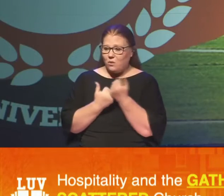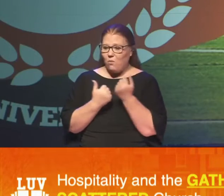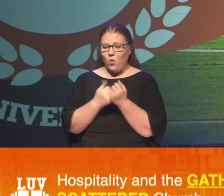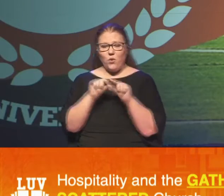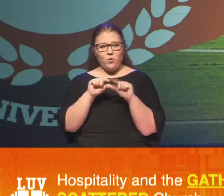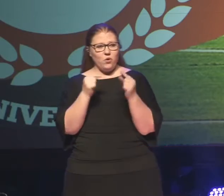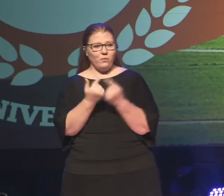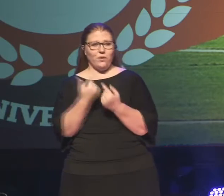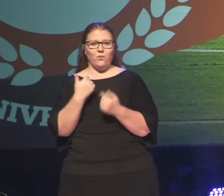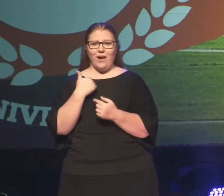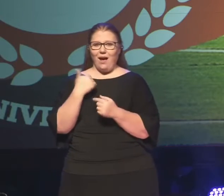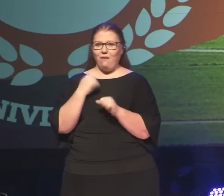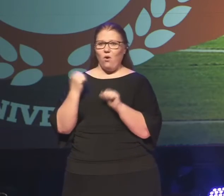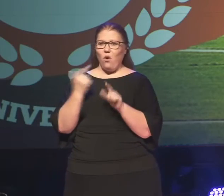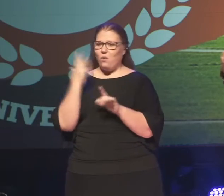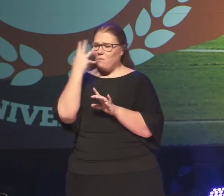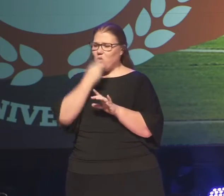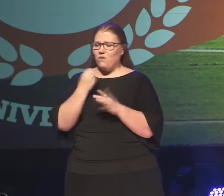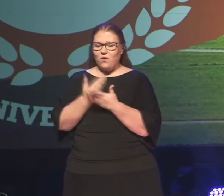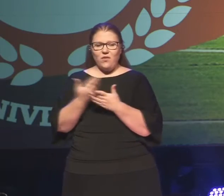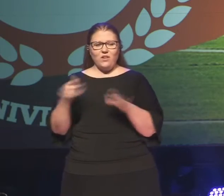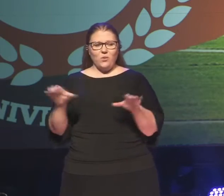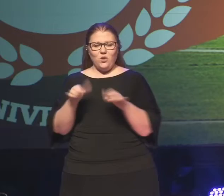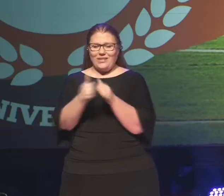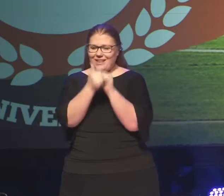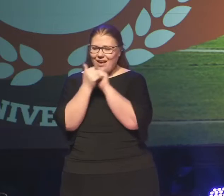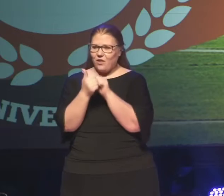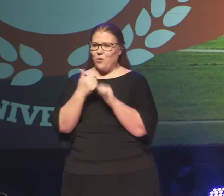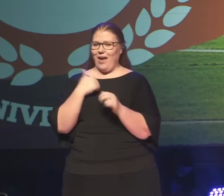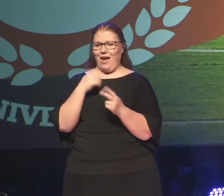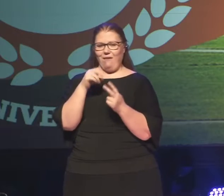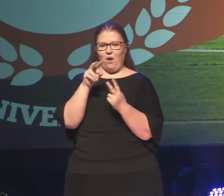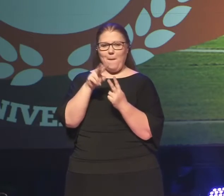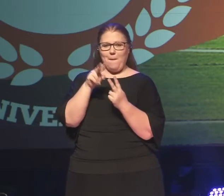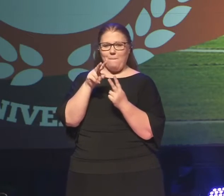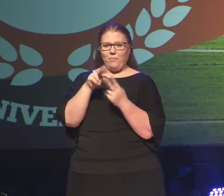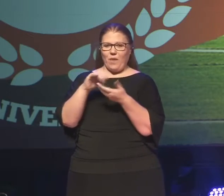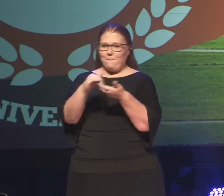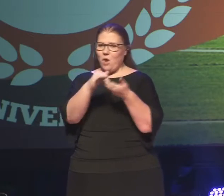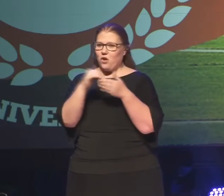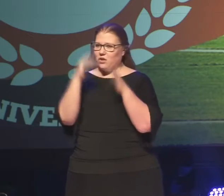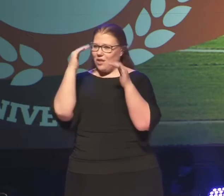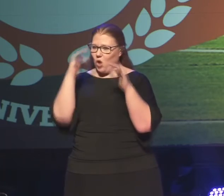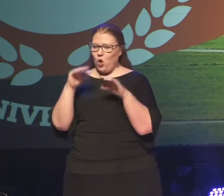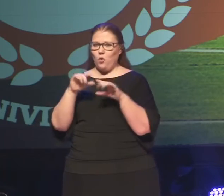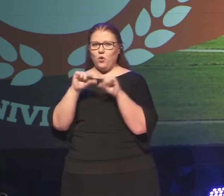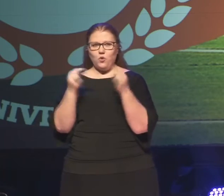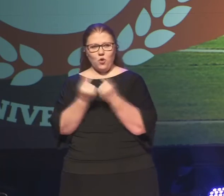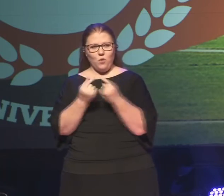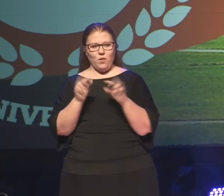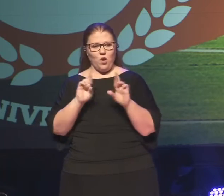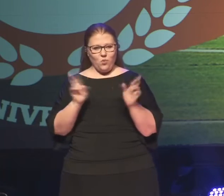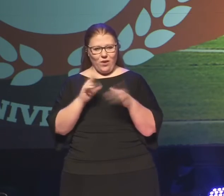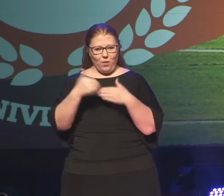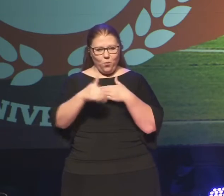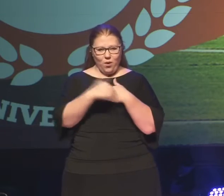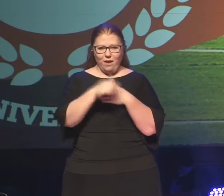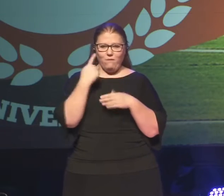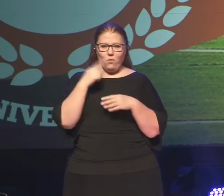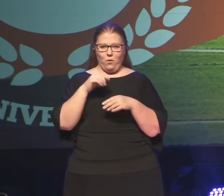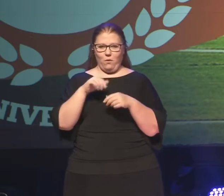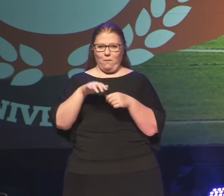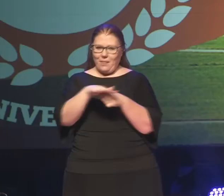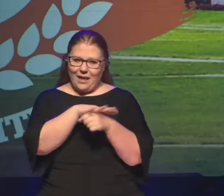and we have all these beautiful things that we do together. We have partners in hope groups that are getting bread ready for spaces in